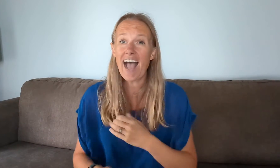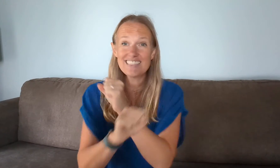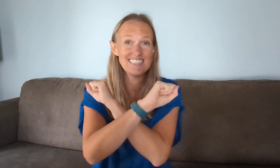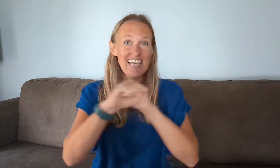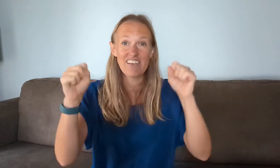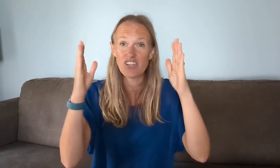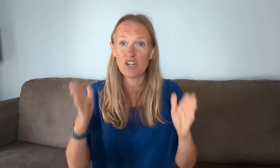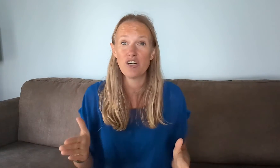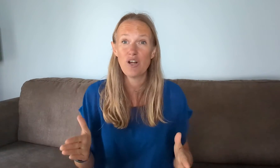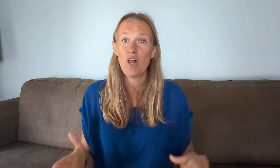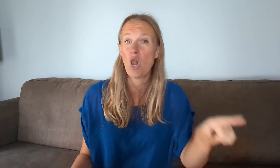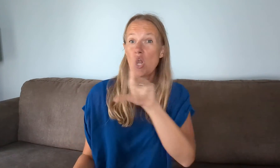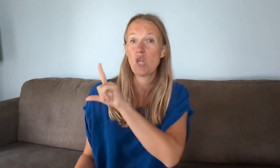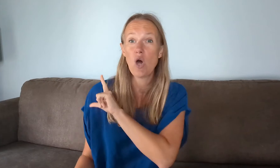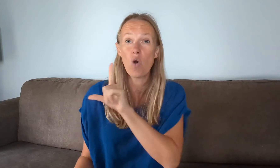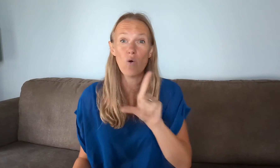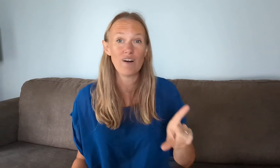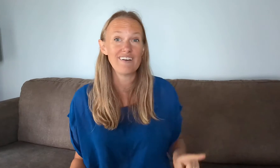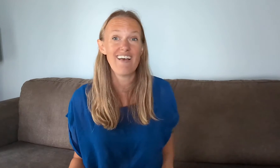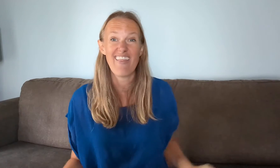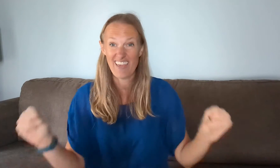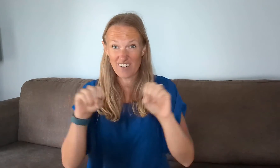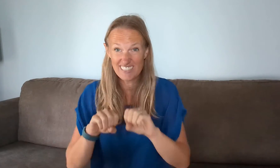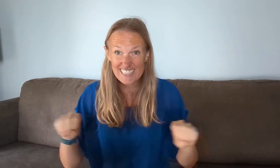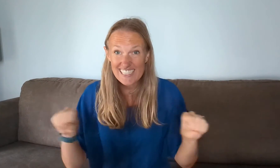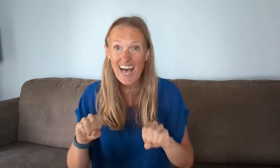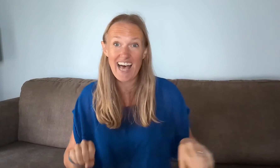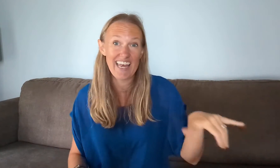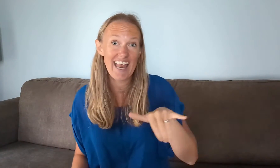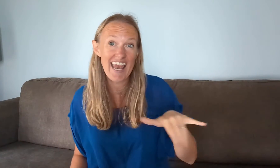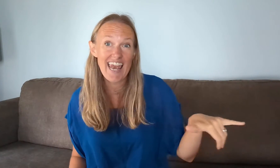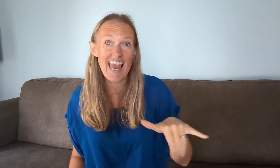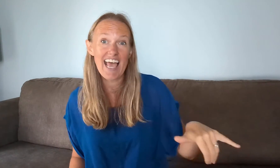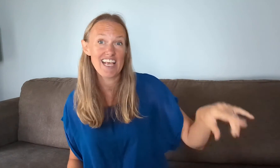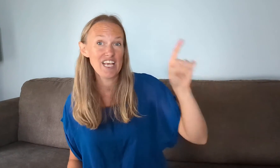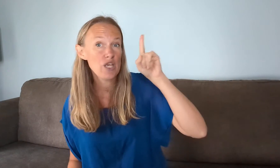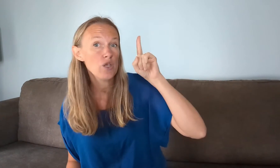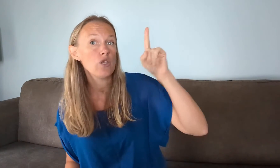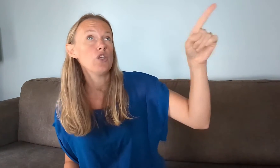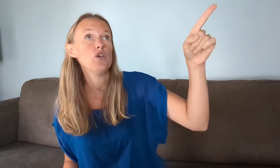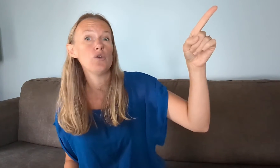my Savior, Lord, there is none like you.